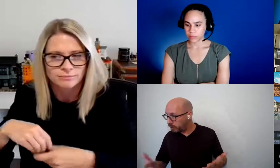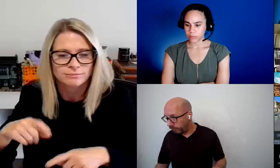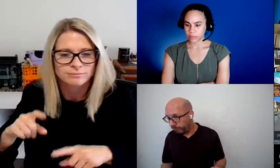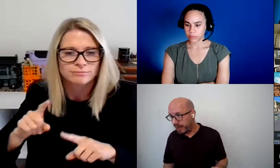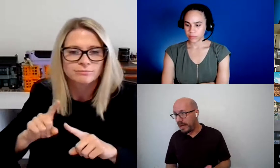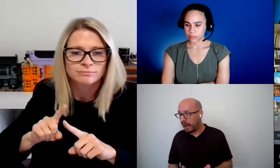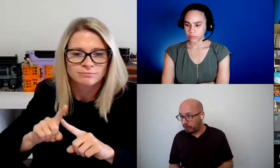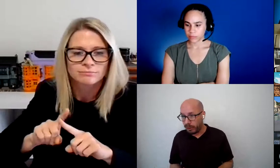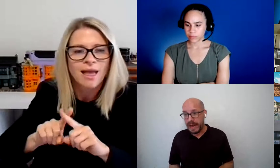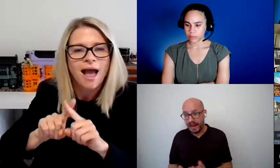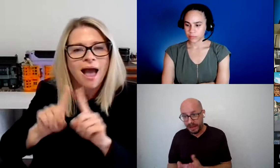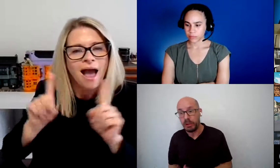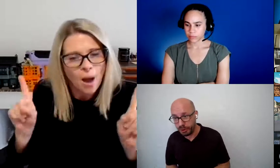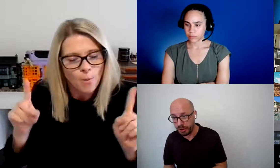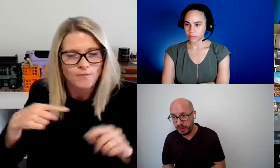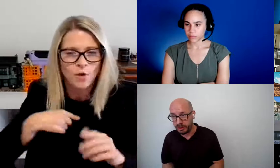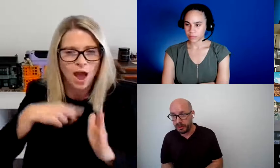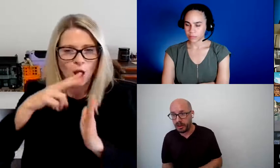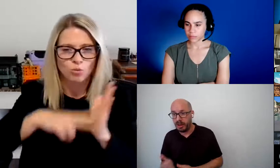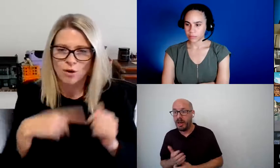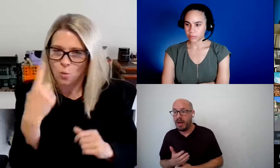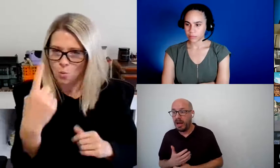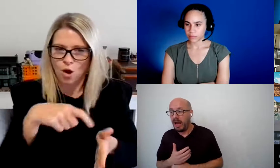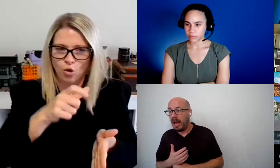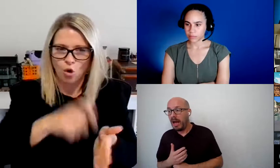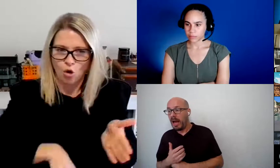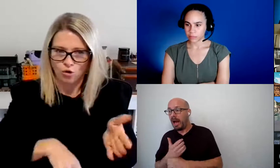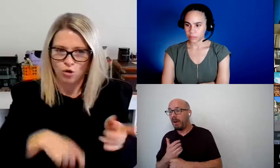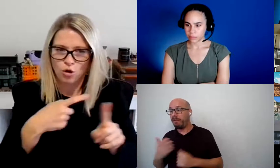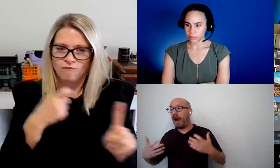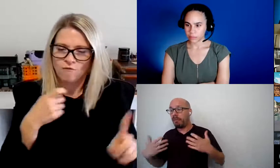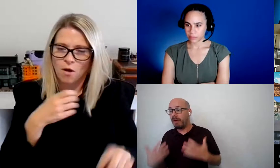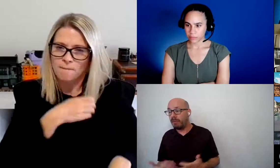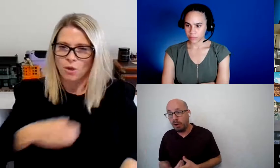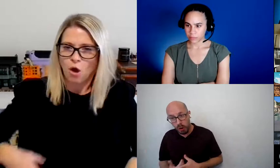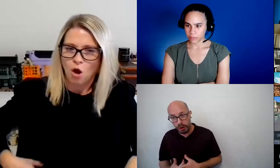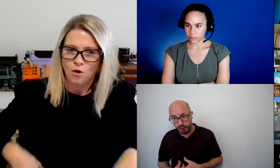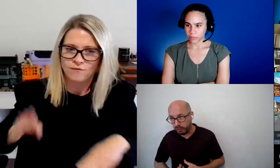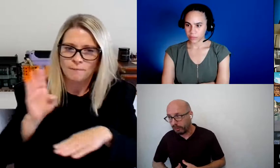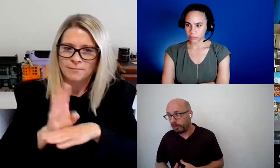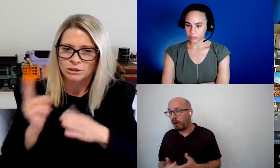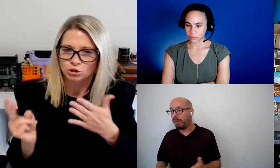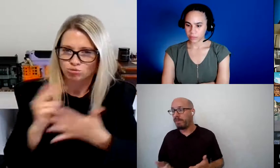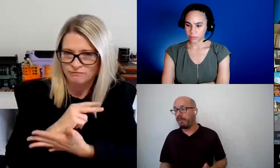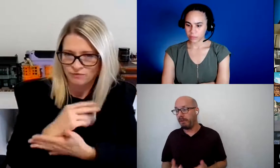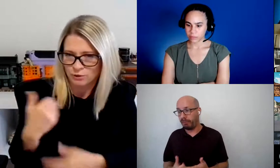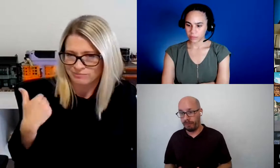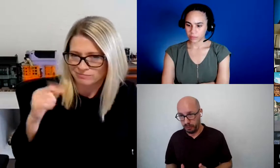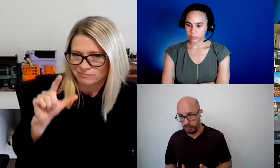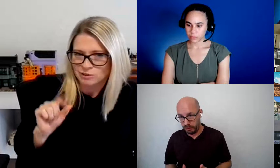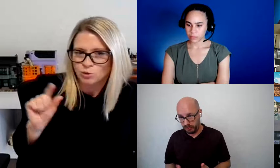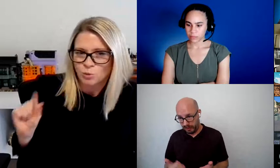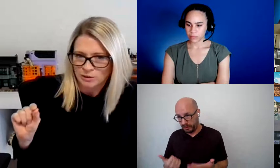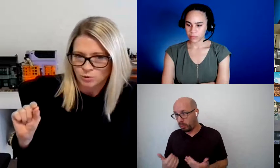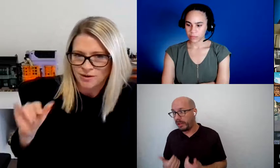diversity, equity, and inclusion. However, I read one article from the Harvard Business Review in